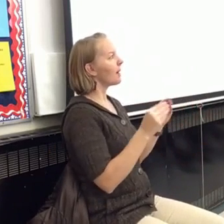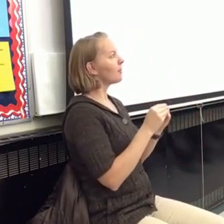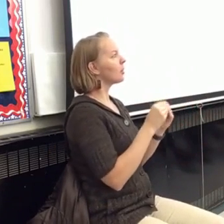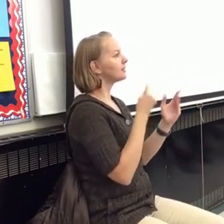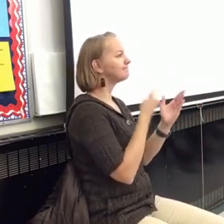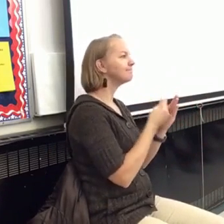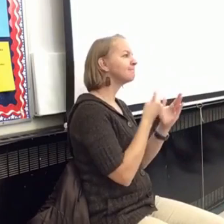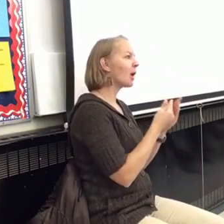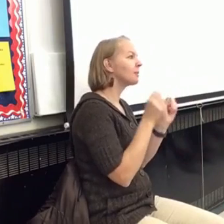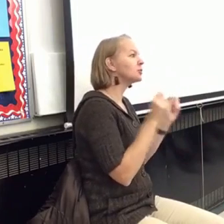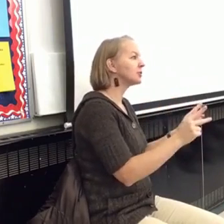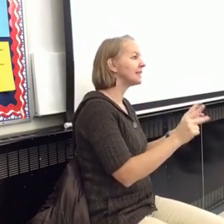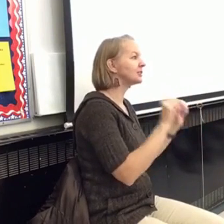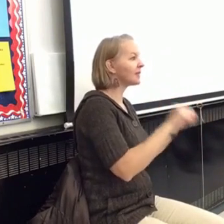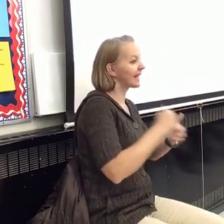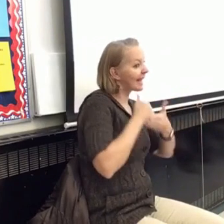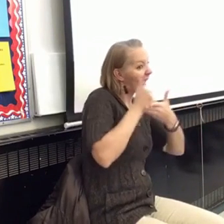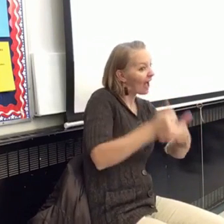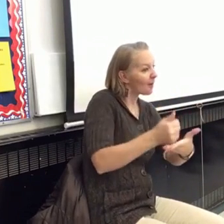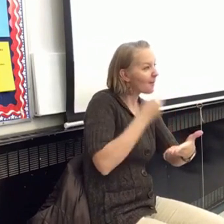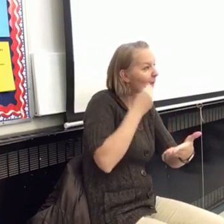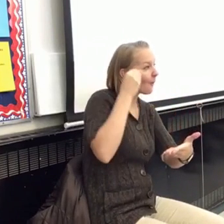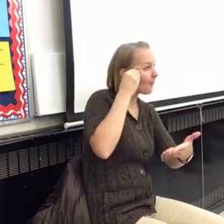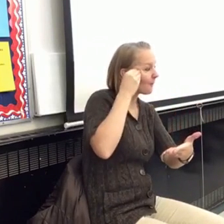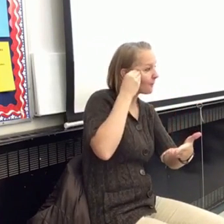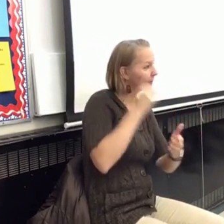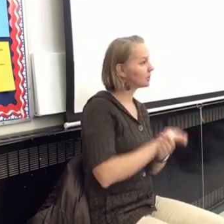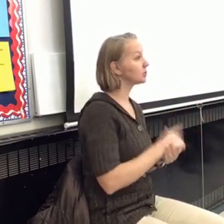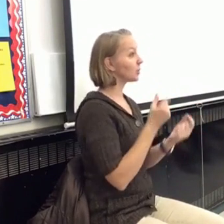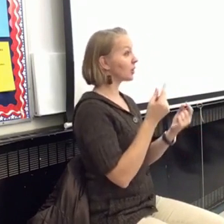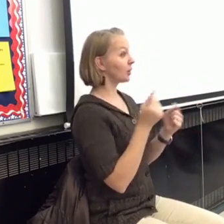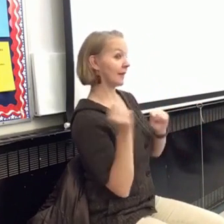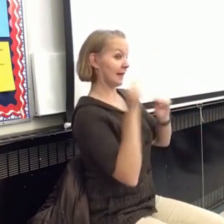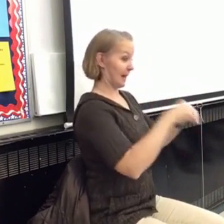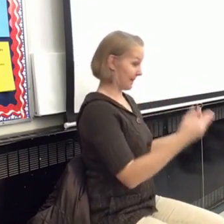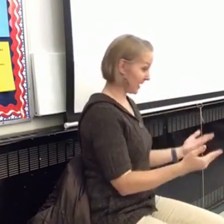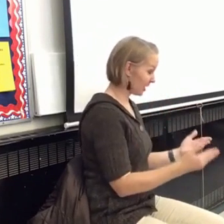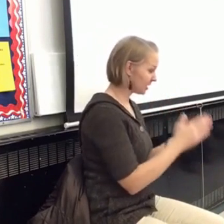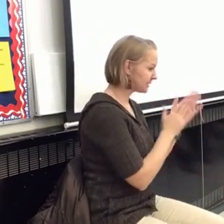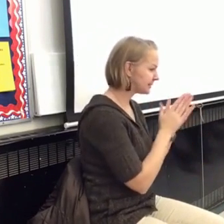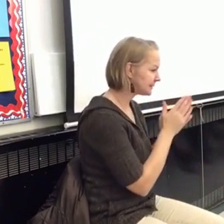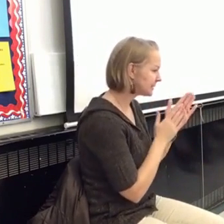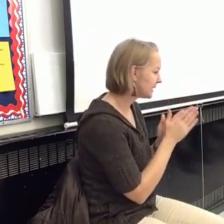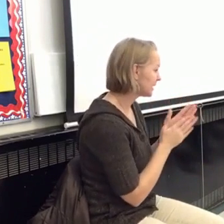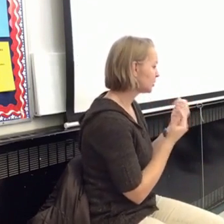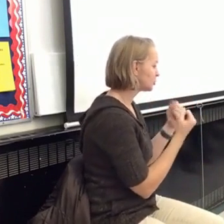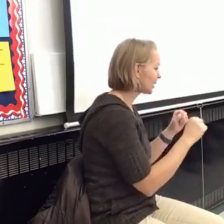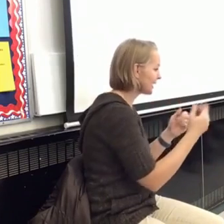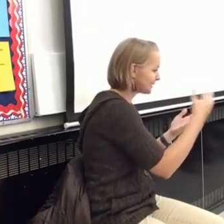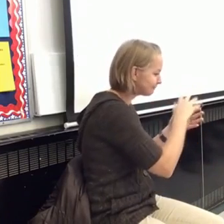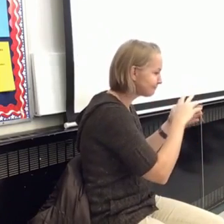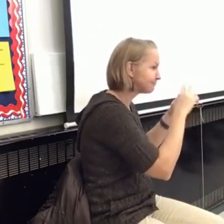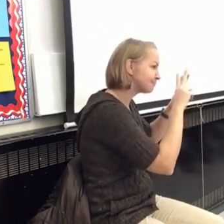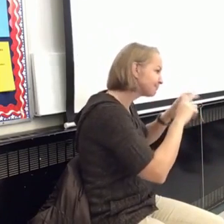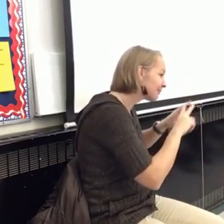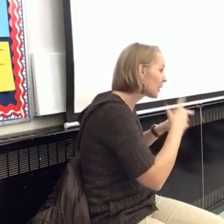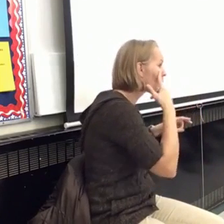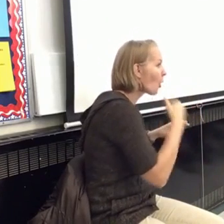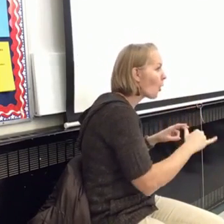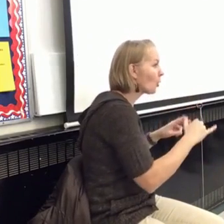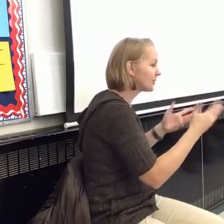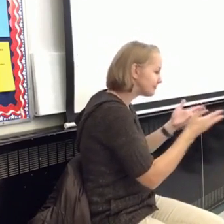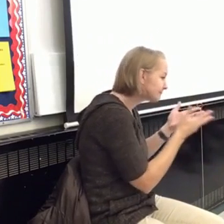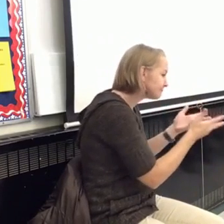economic opportunities to help their home life. So what people would do is they would come, they would begin to gold pan, and they would begin to